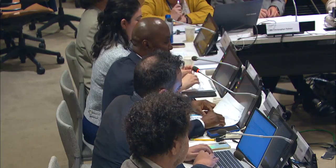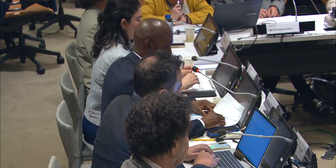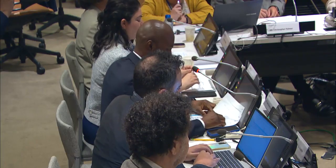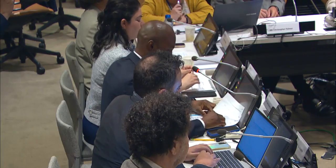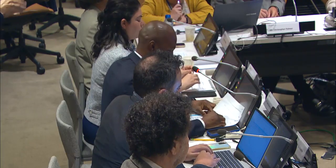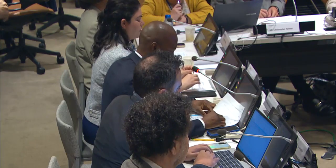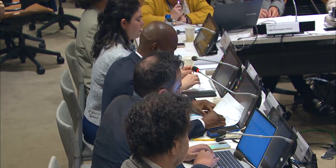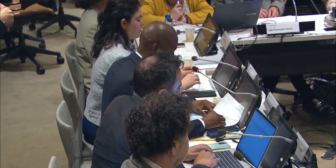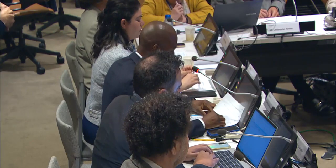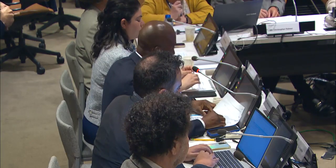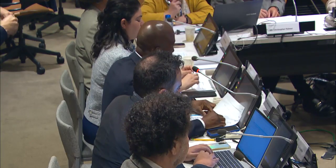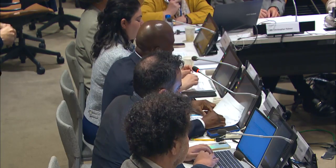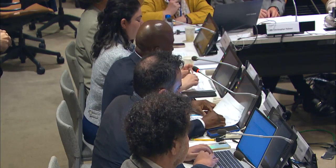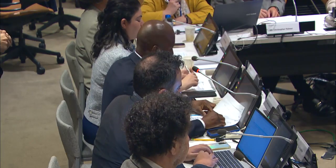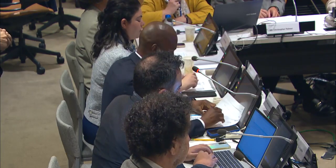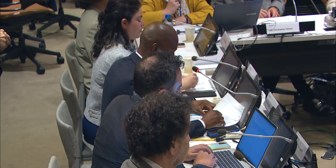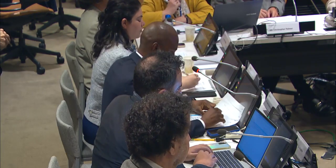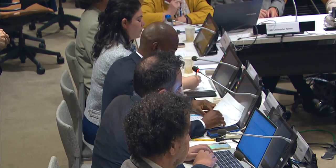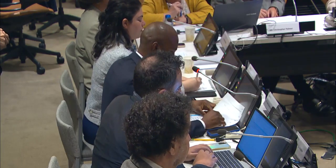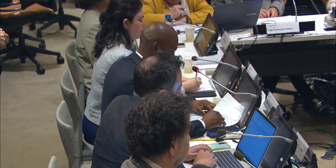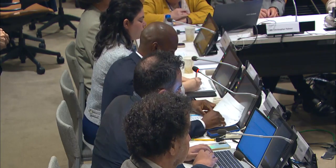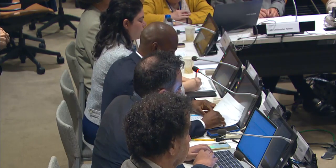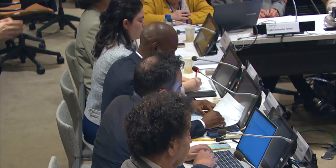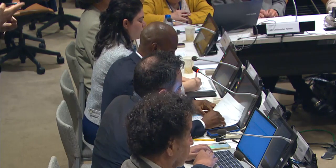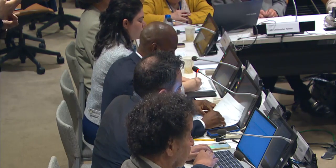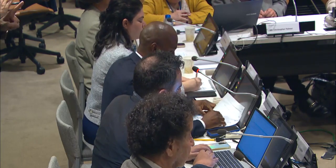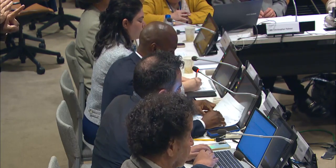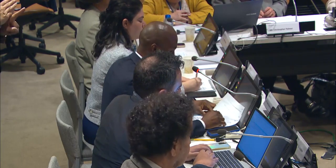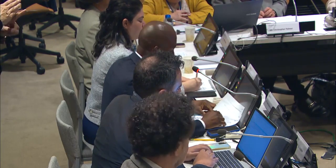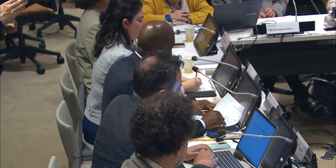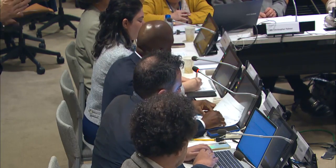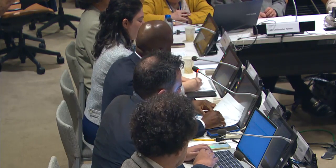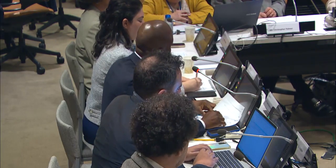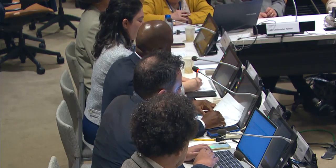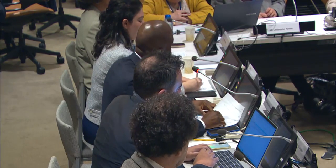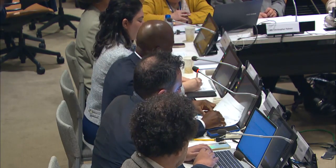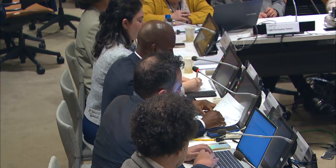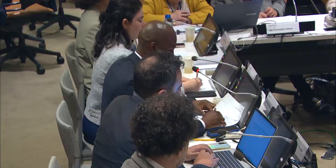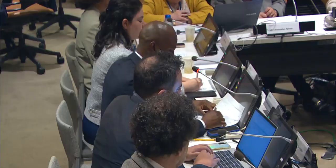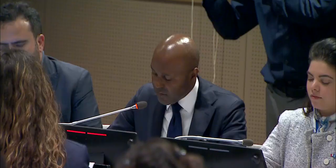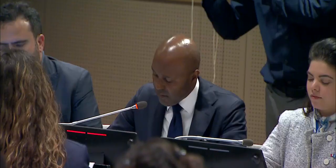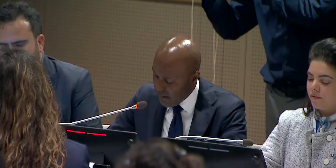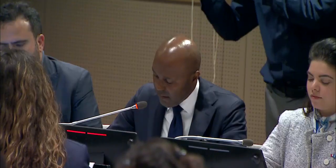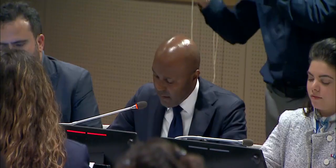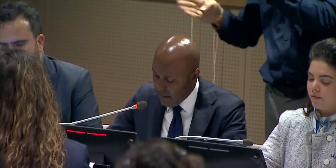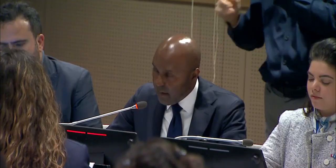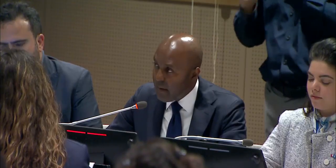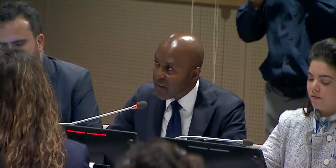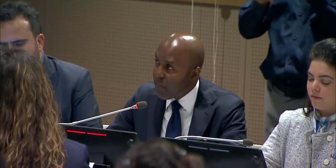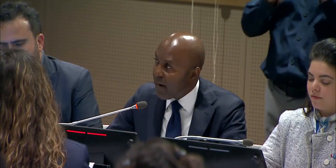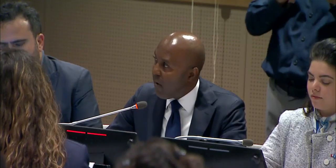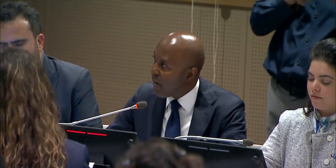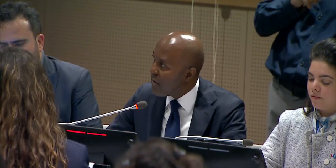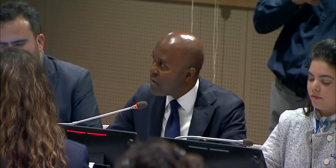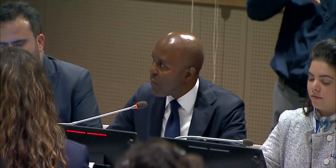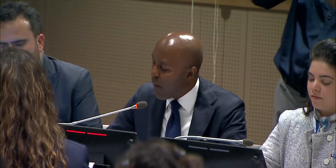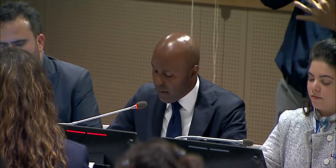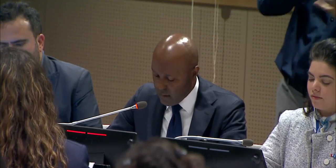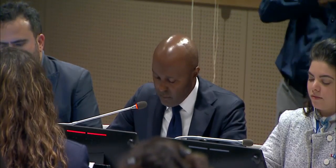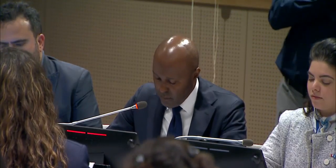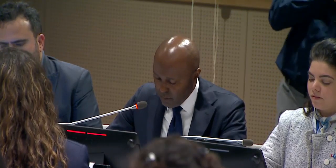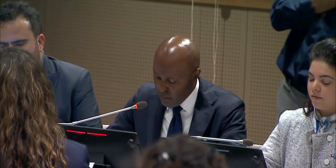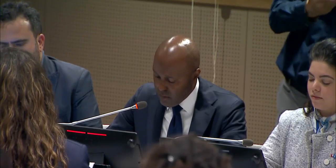the Commonwealth of the Bahamas, together with the Ministry of Social Services in the Bahamas, it is my honor